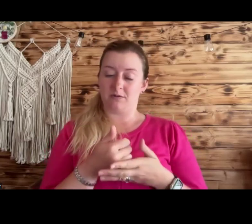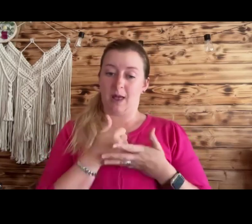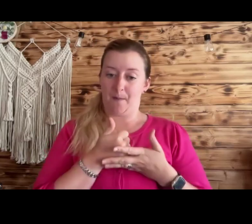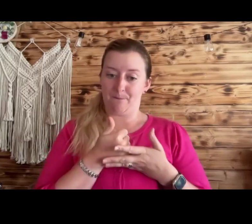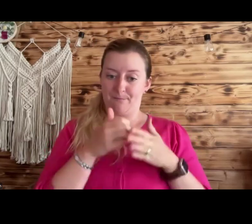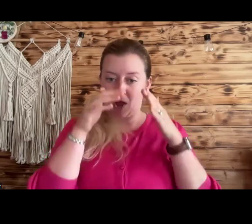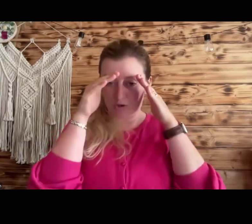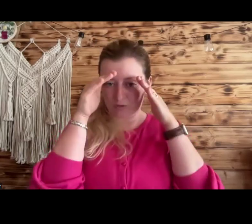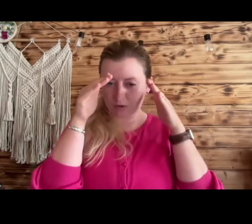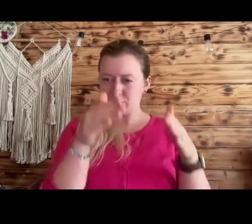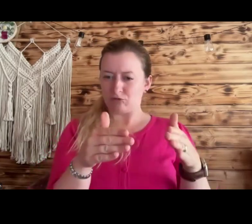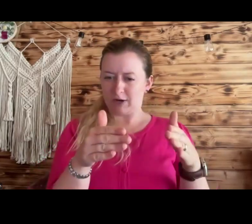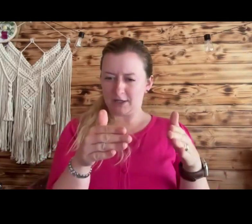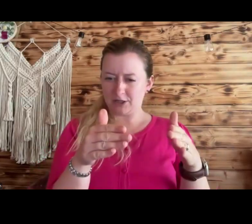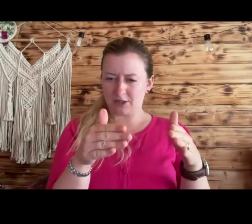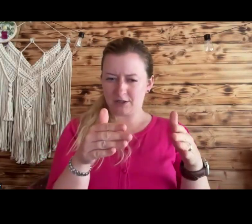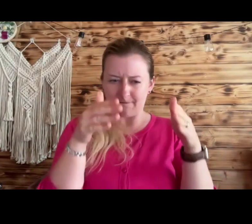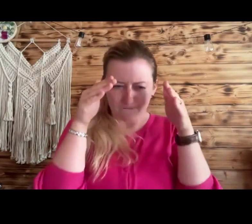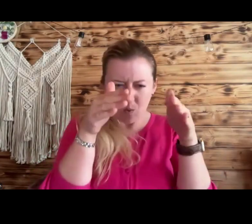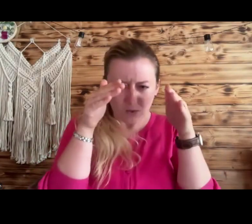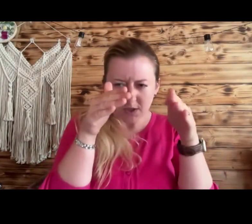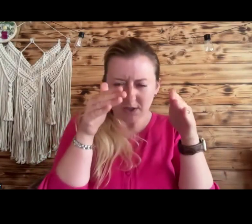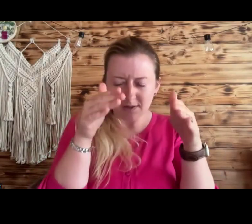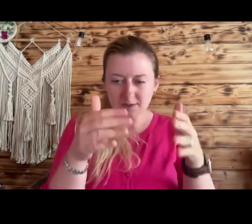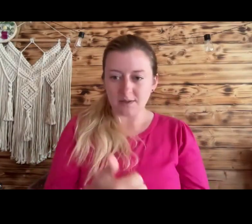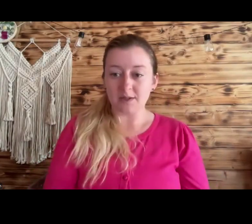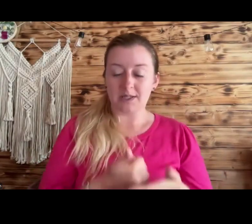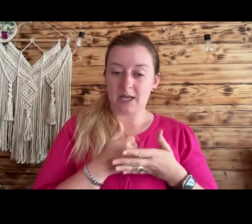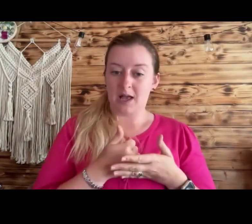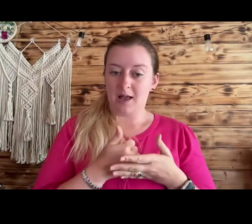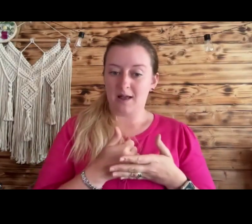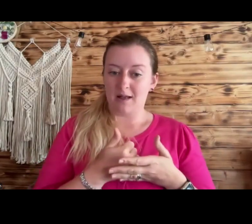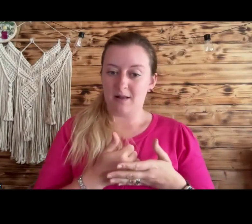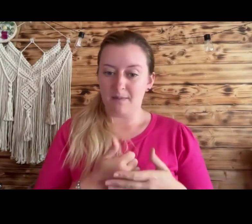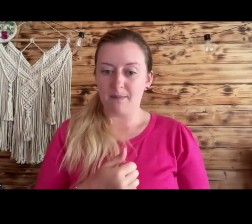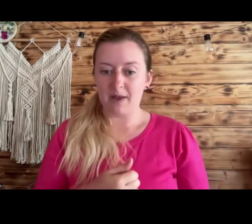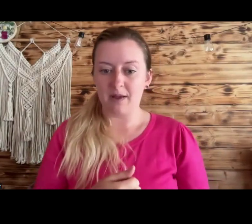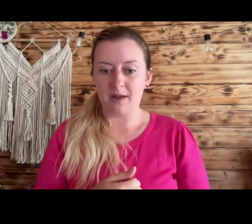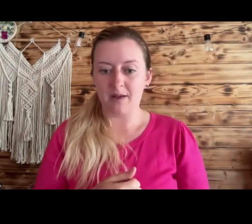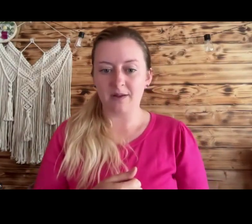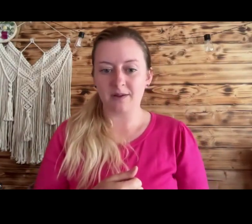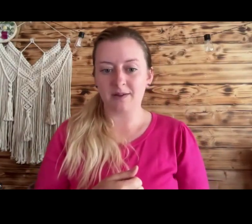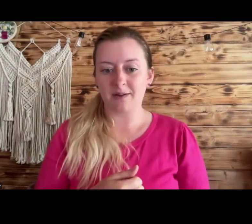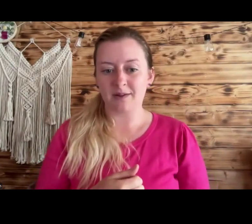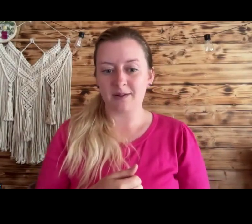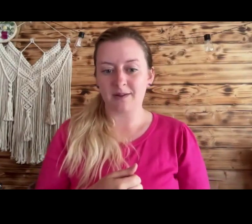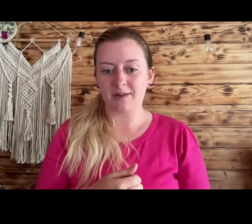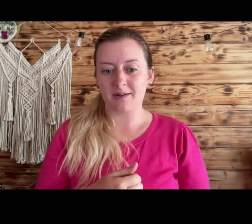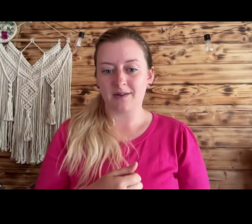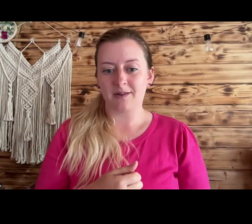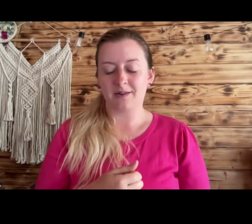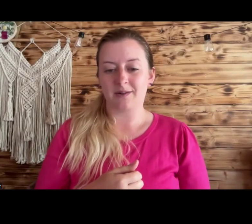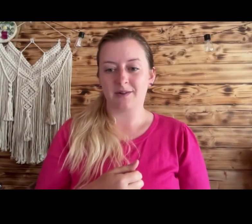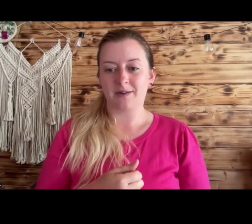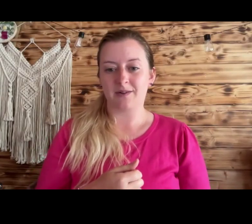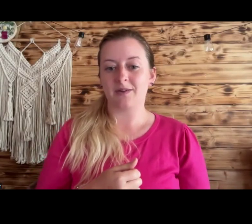also help with that. So it's interesting that we brought the two in together tonight. It can help with